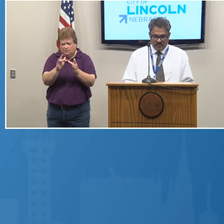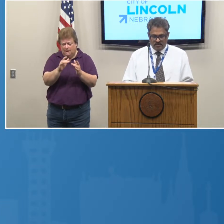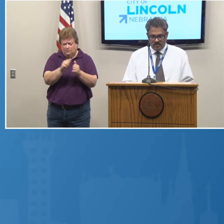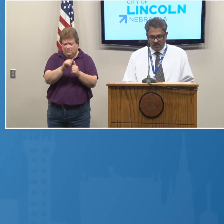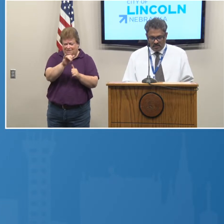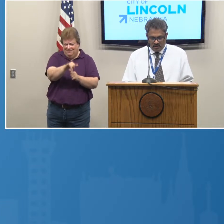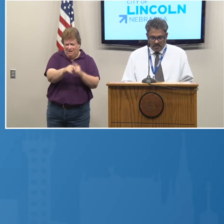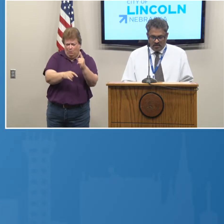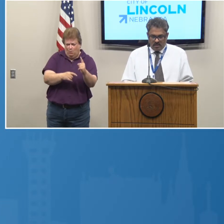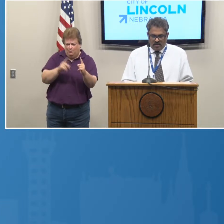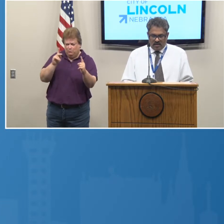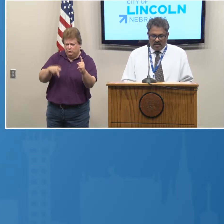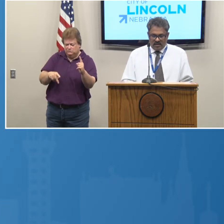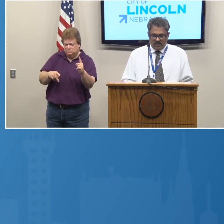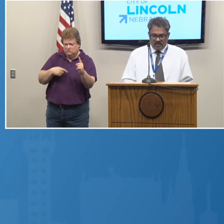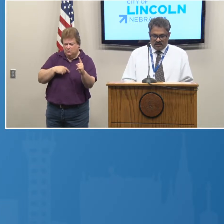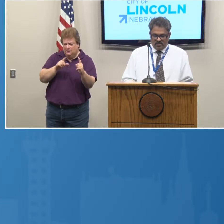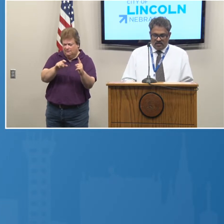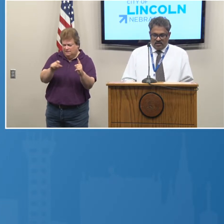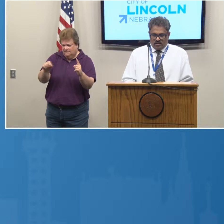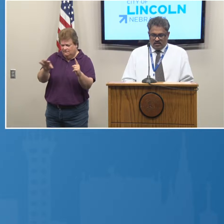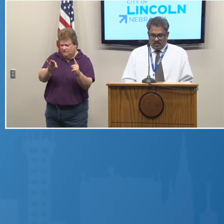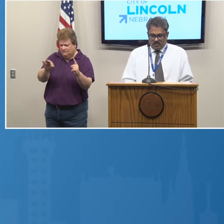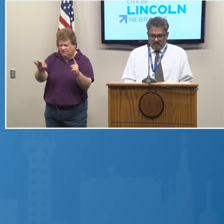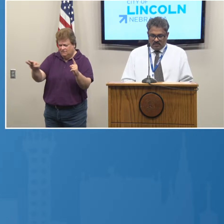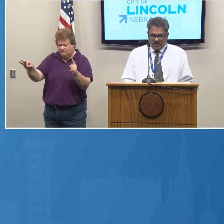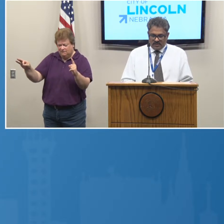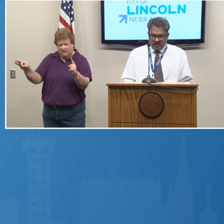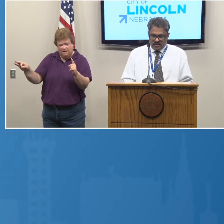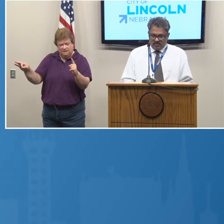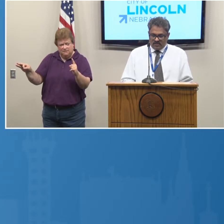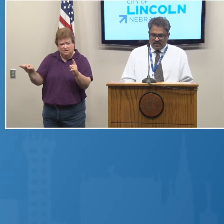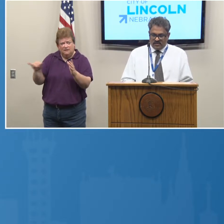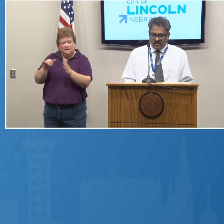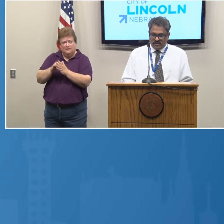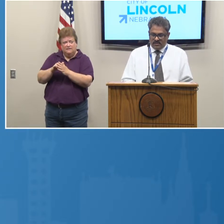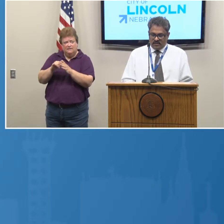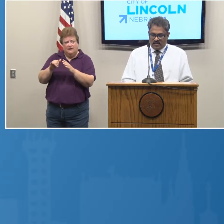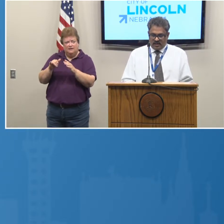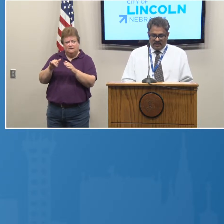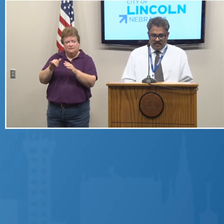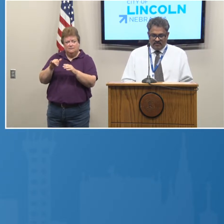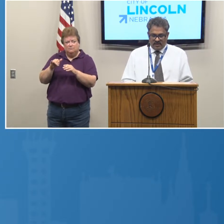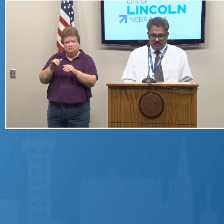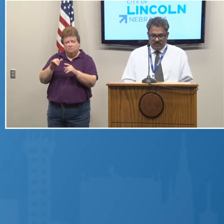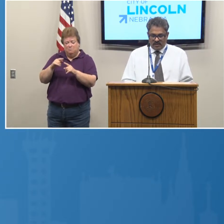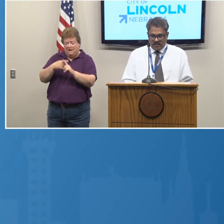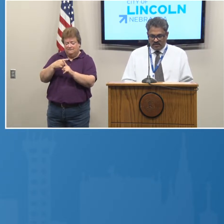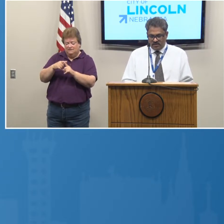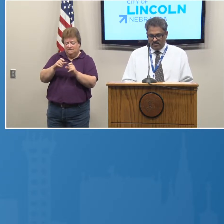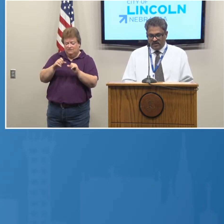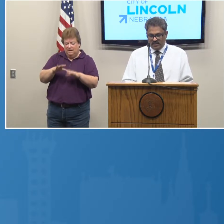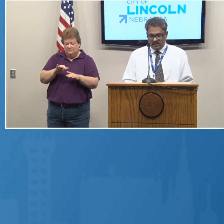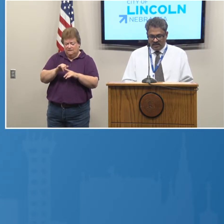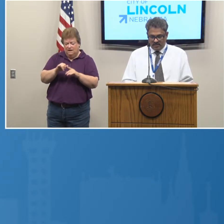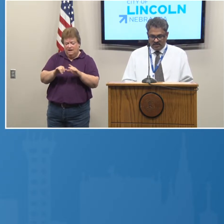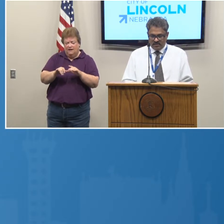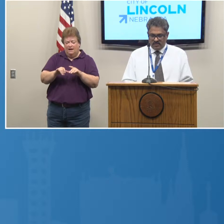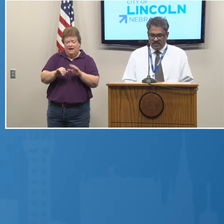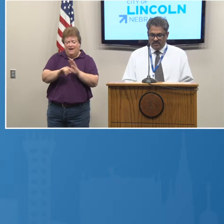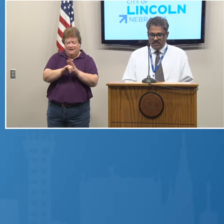outbreaks. In addition, the percentage of cases that are identified to be connected to